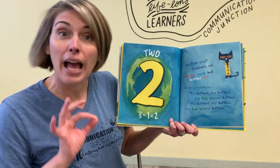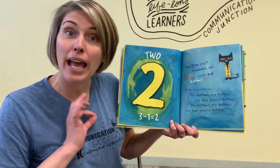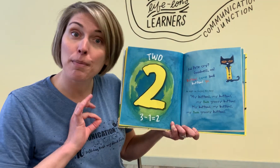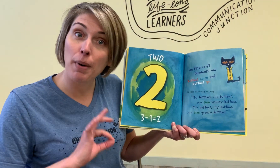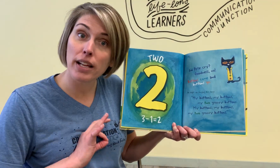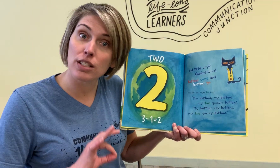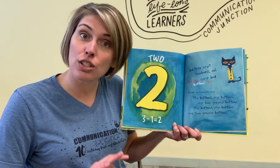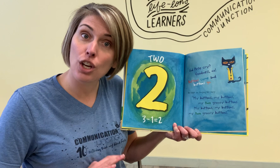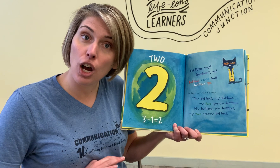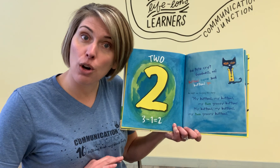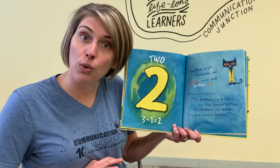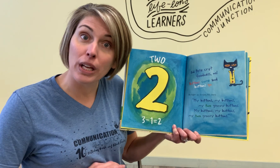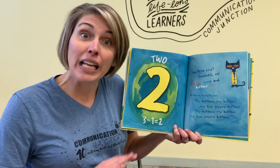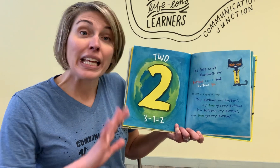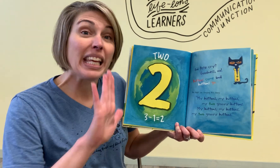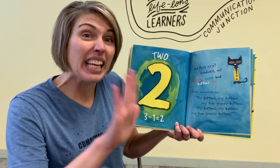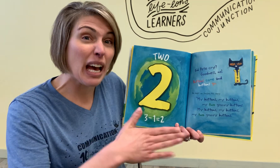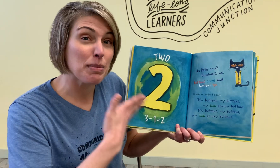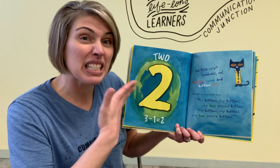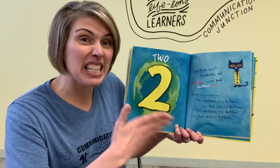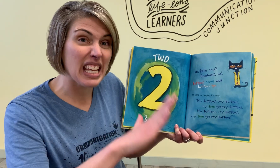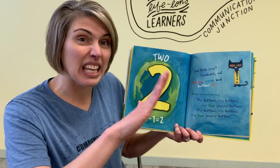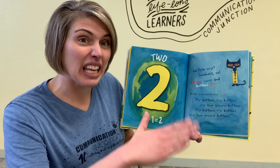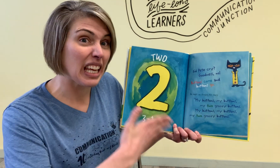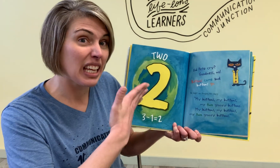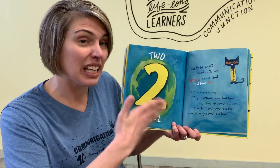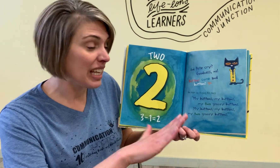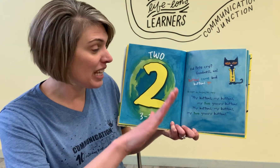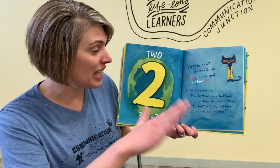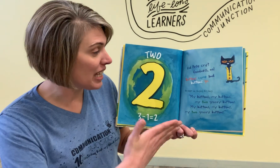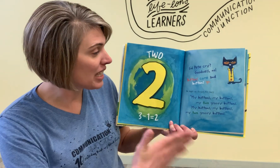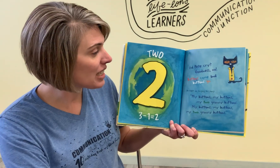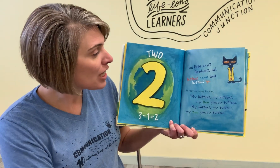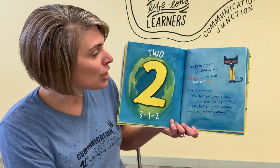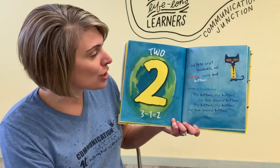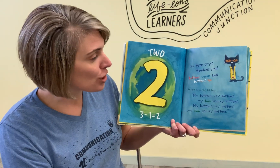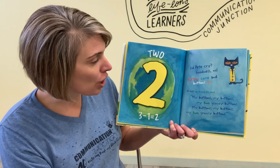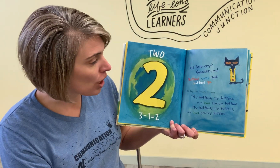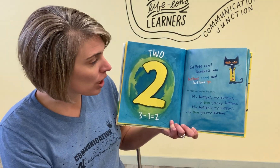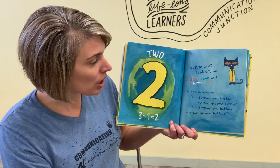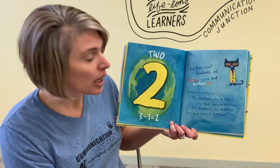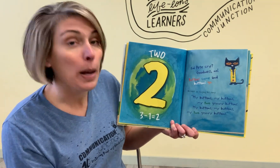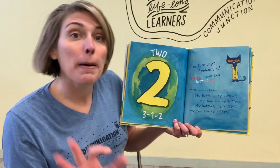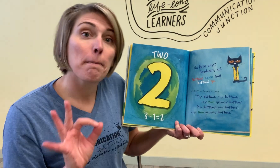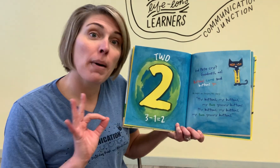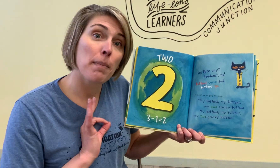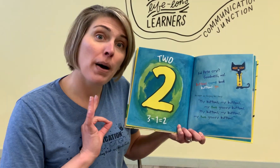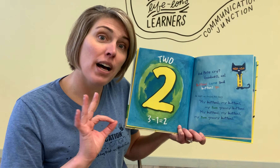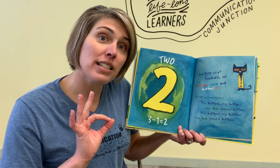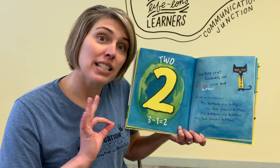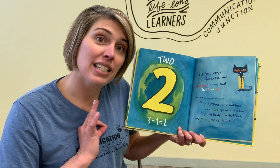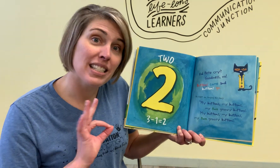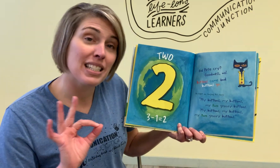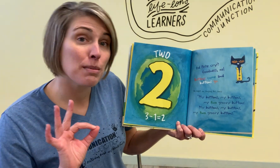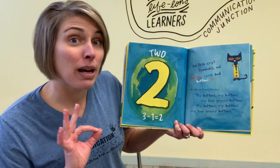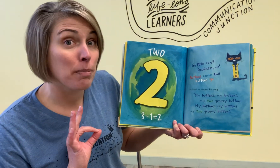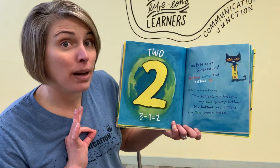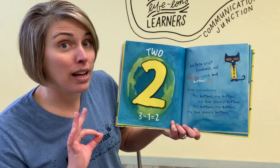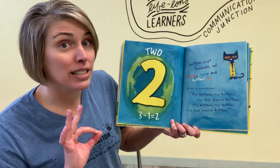and buttons go. He kept singing his song. My buttons, my 2